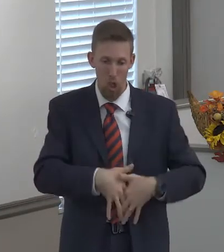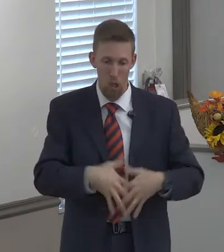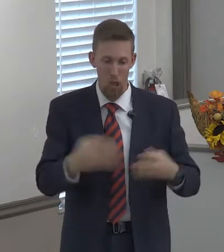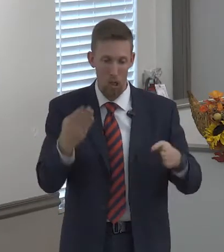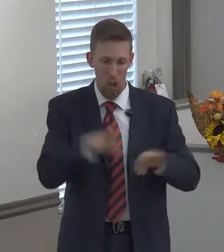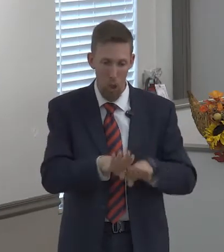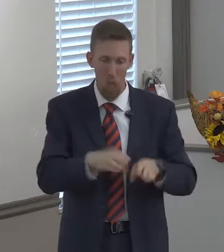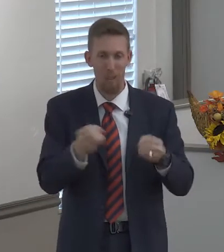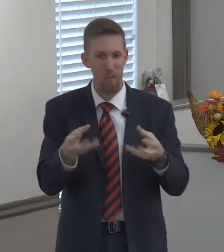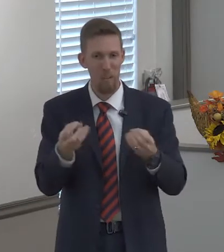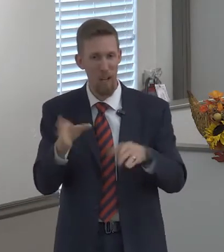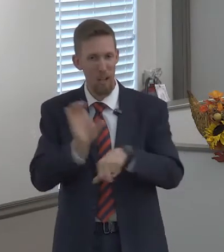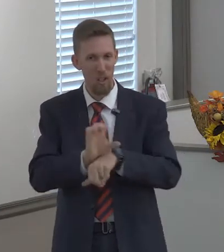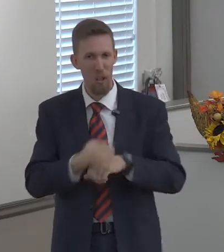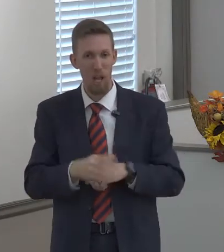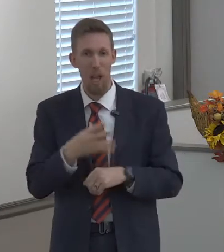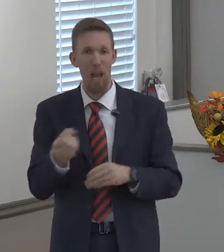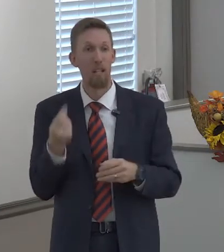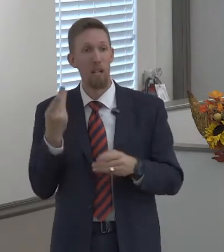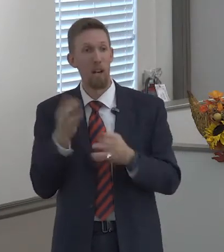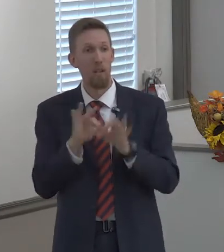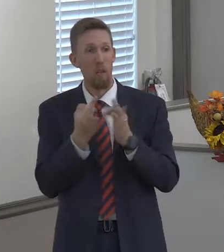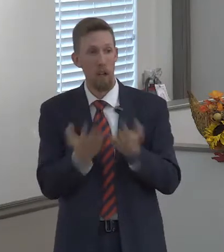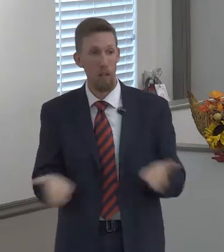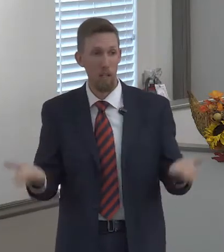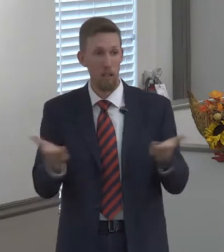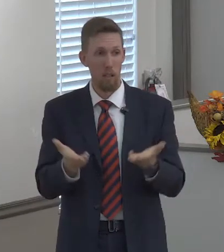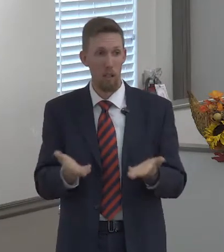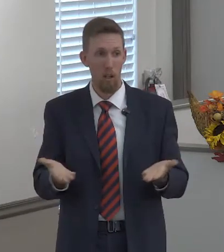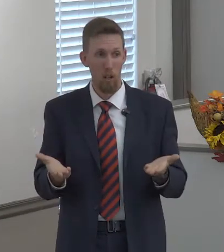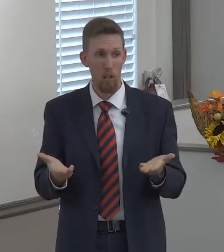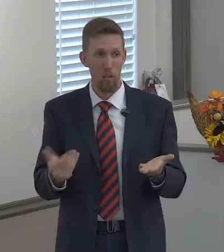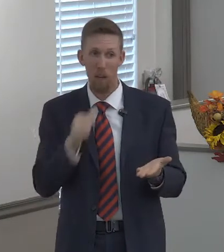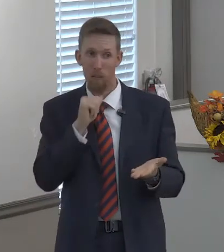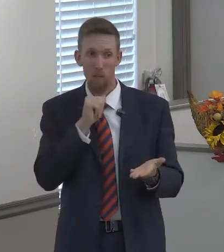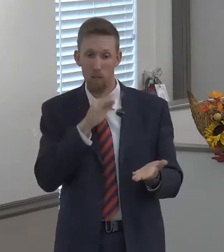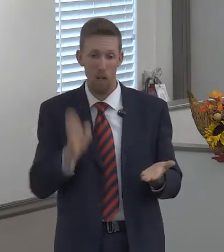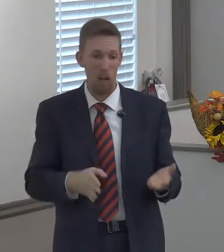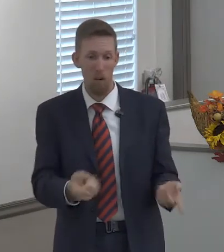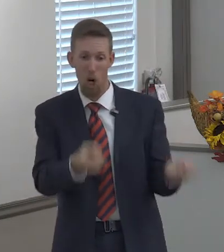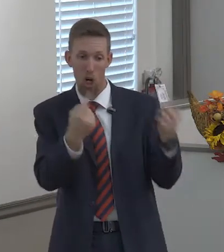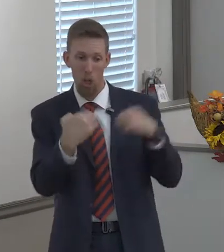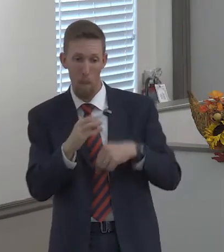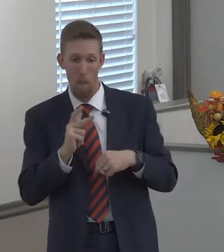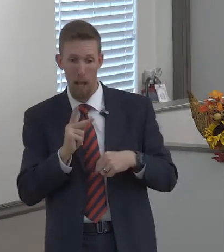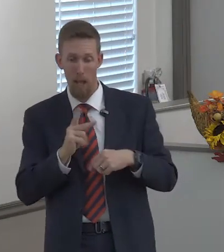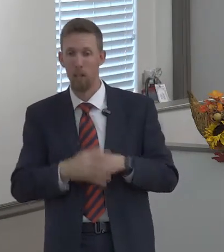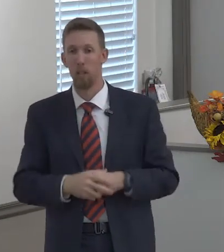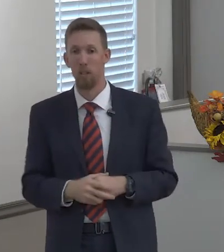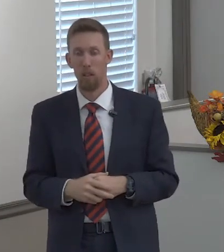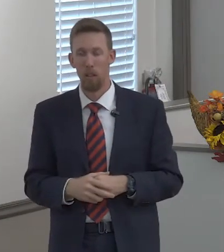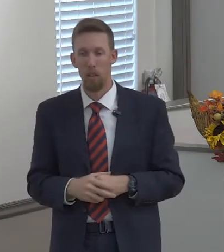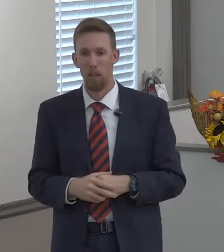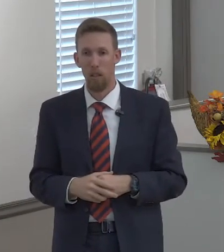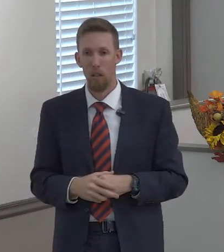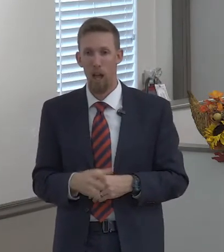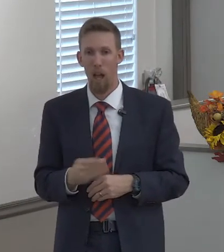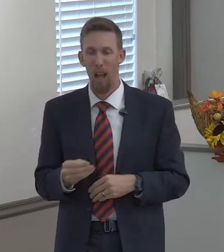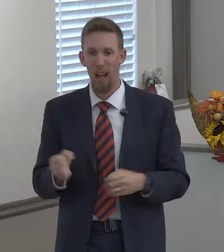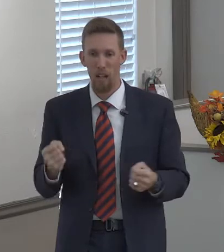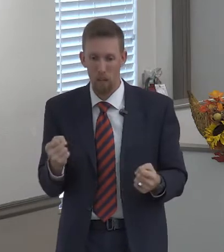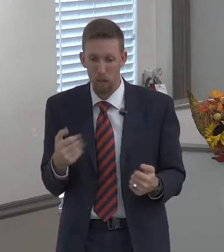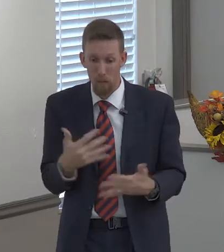but keep striving, keep trying, keep doing it. But that's how much the church is important